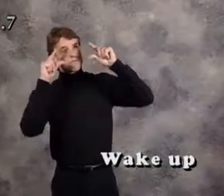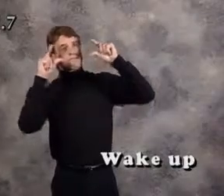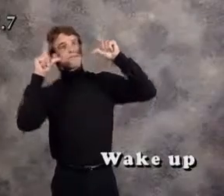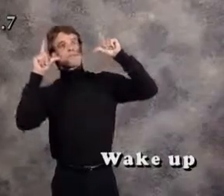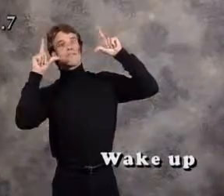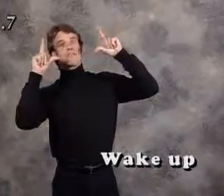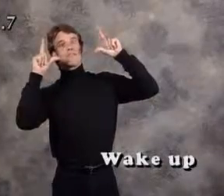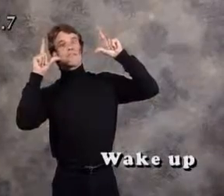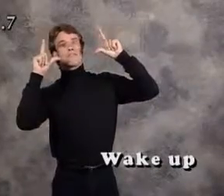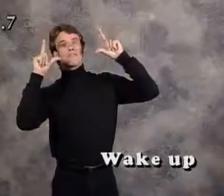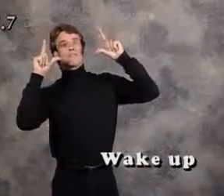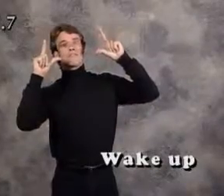Wake up.